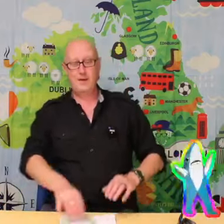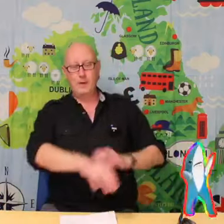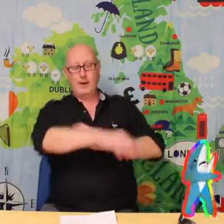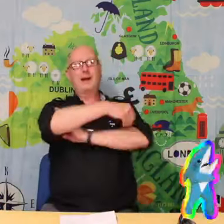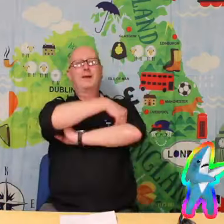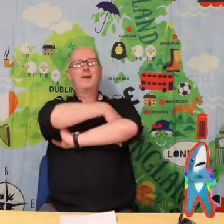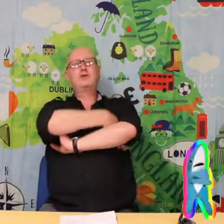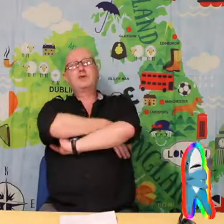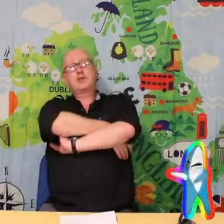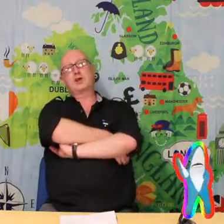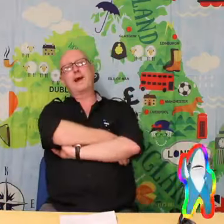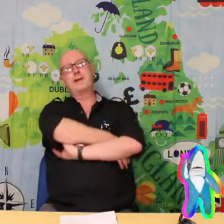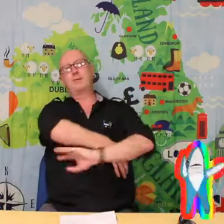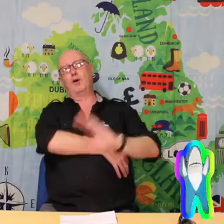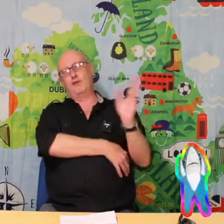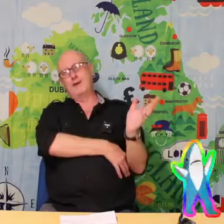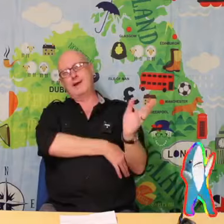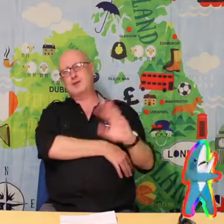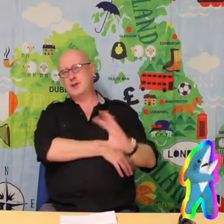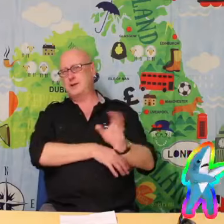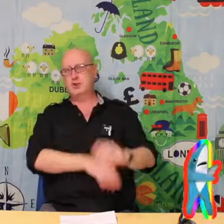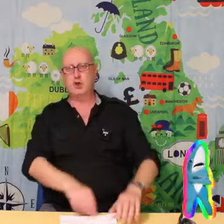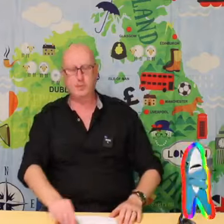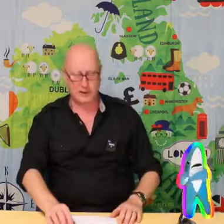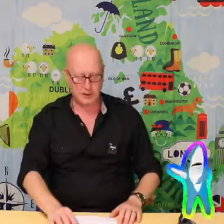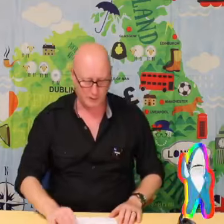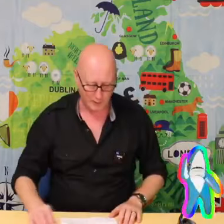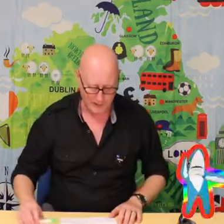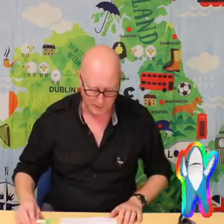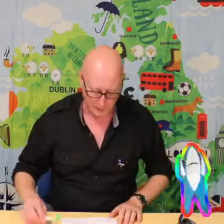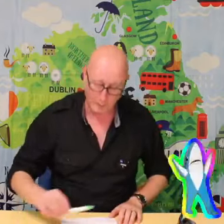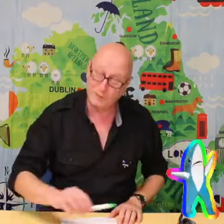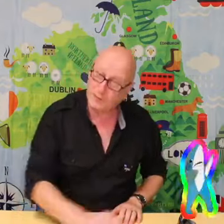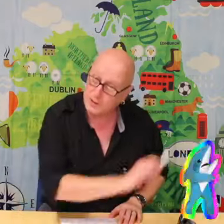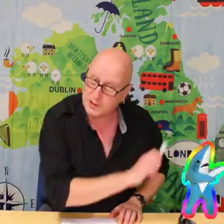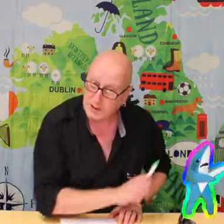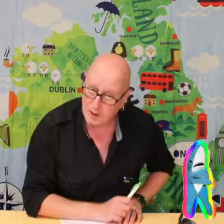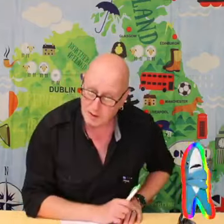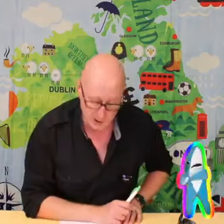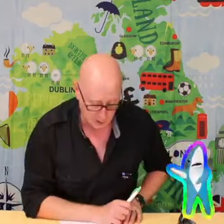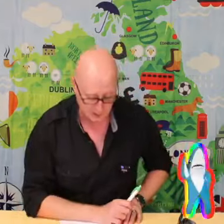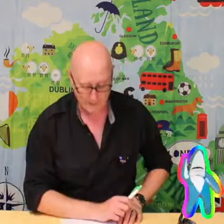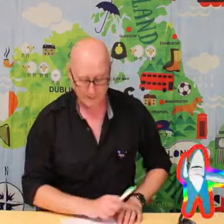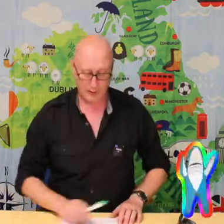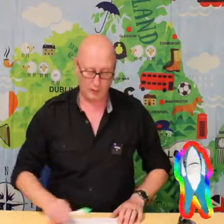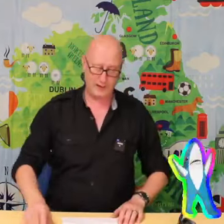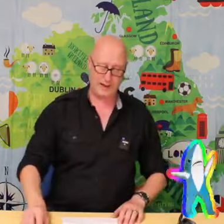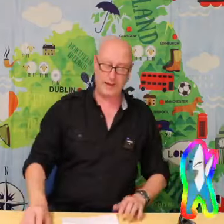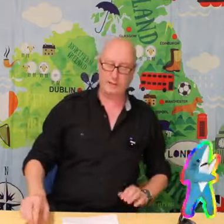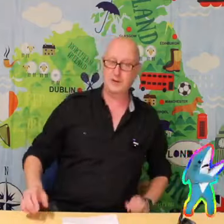seen. Right, Scran, both nice and a bit dubious. So we've got that going on. We've got also the old Heathlands